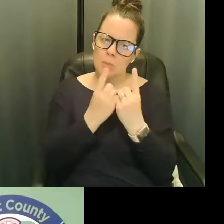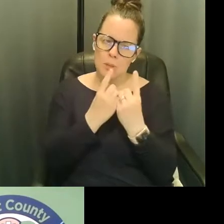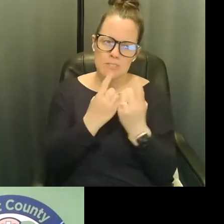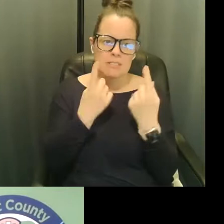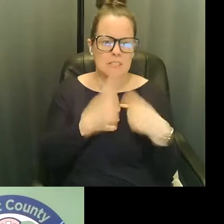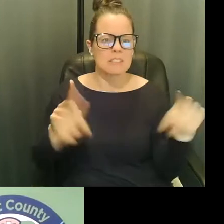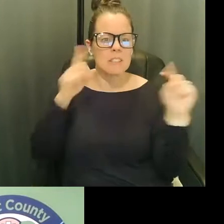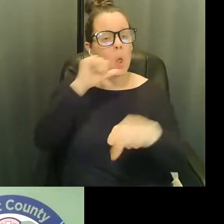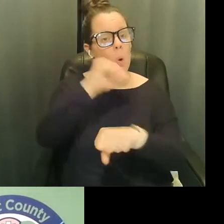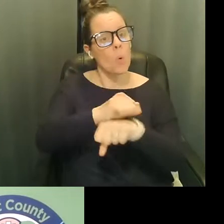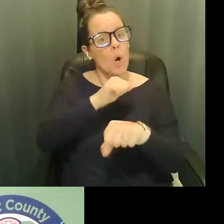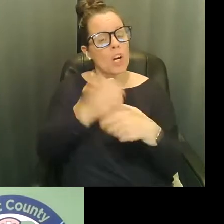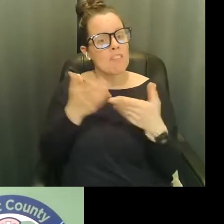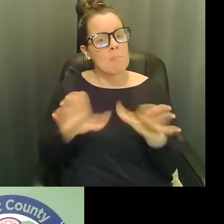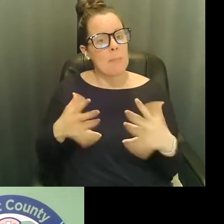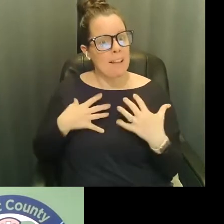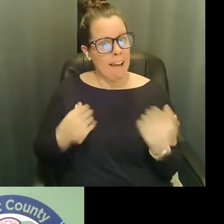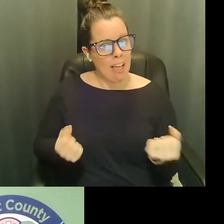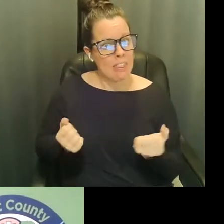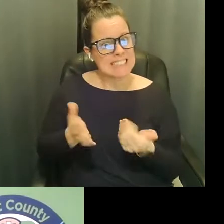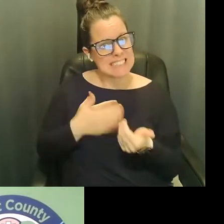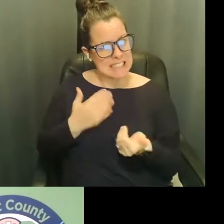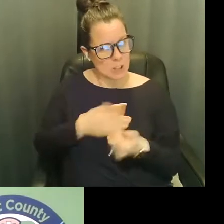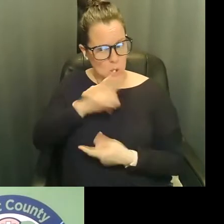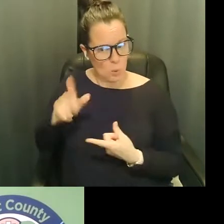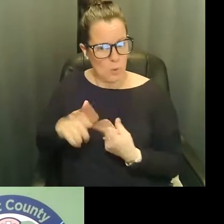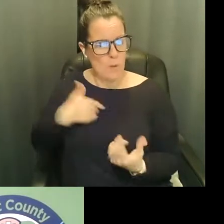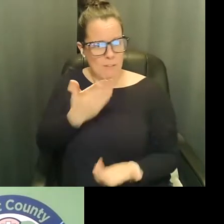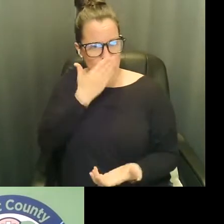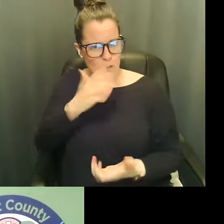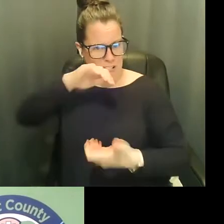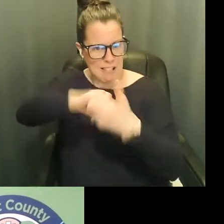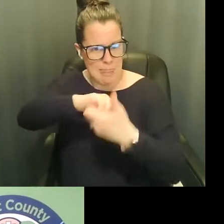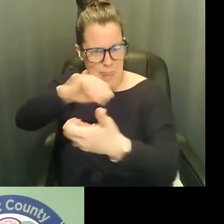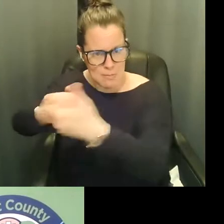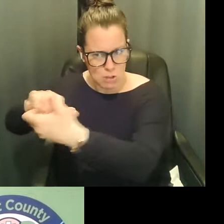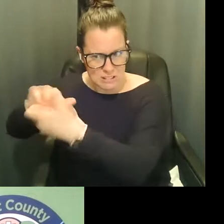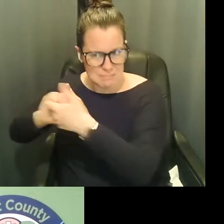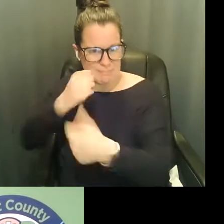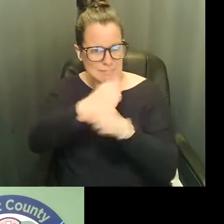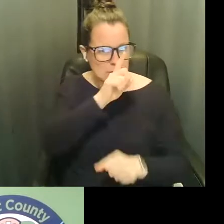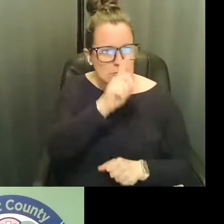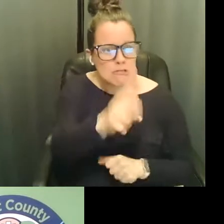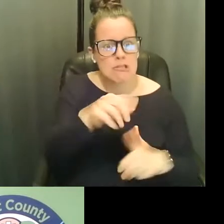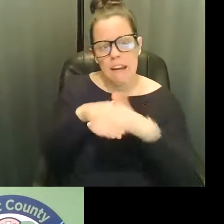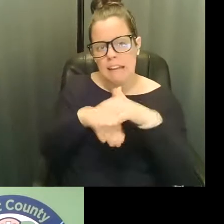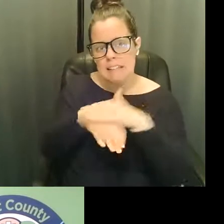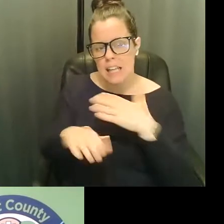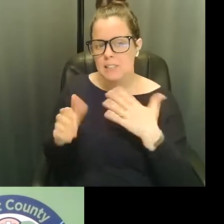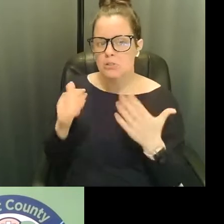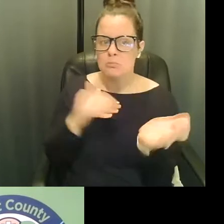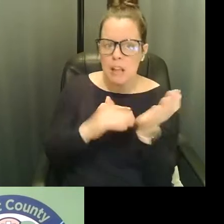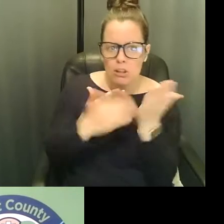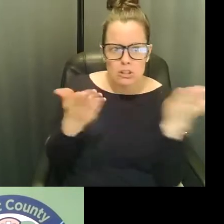is eased when there are dedicated collaborators to ensure that access to medical services are available to all,